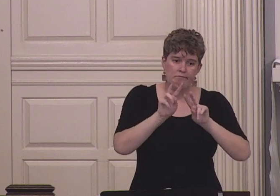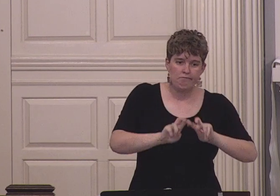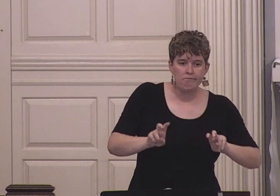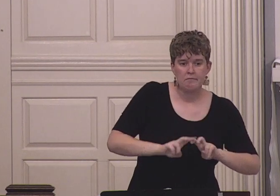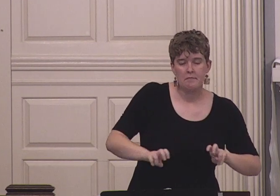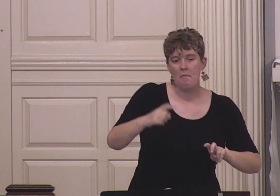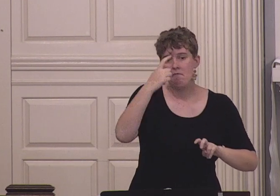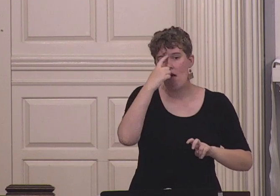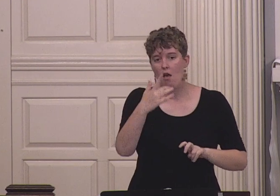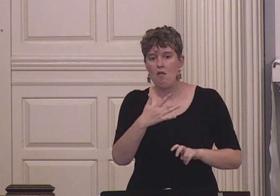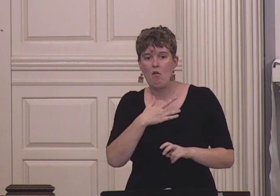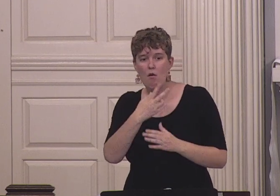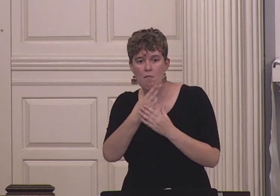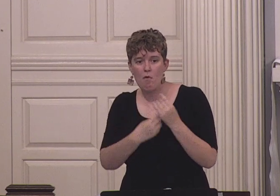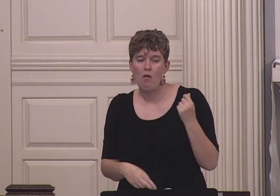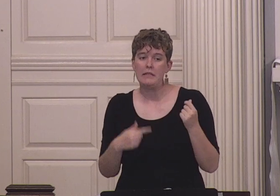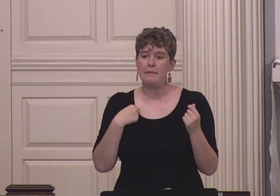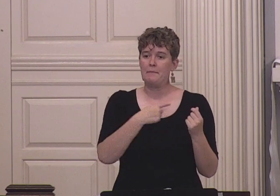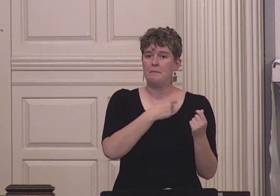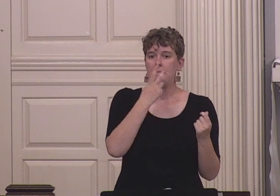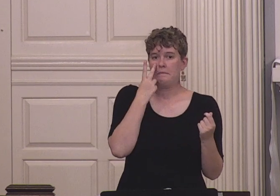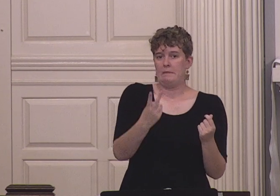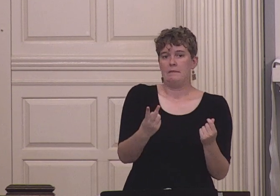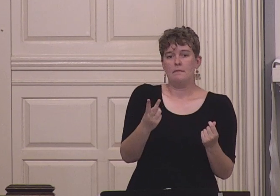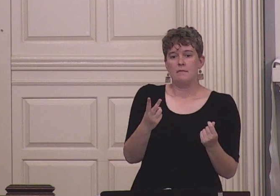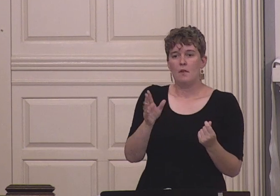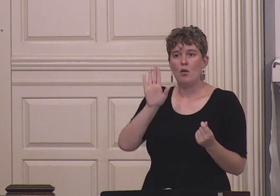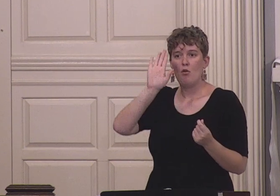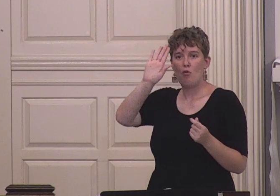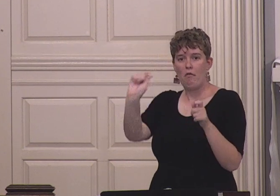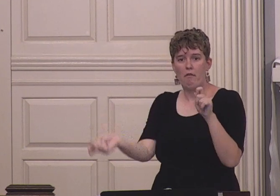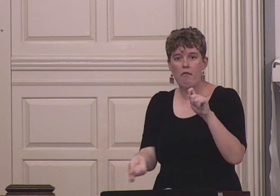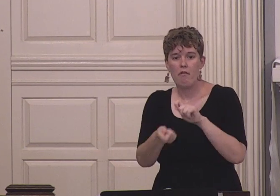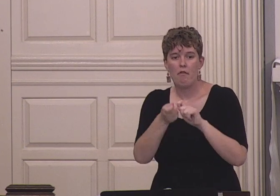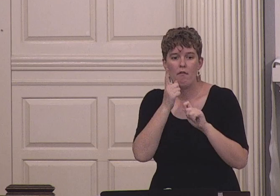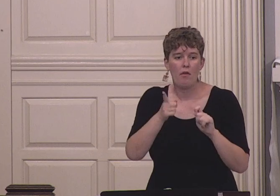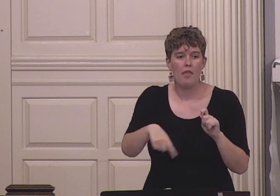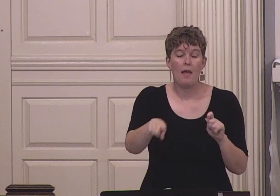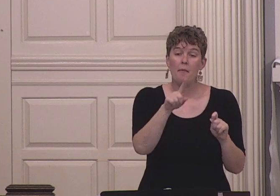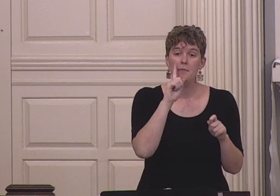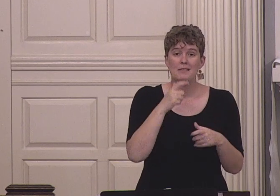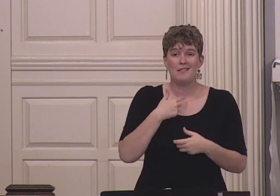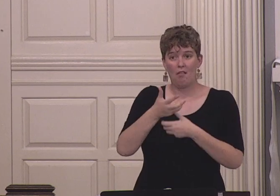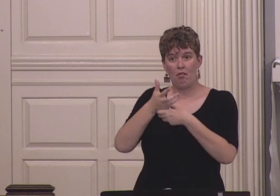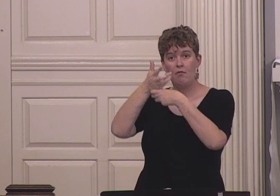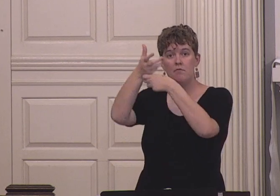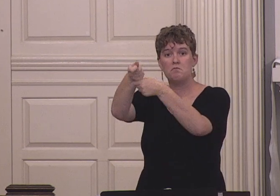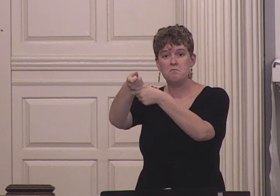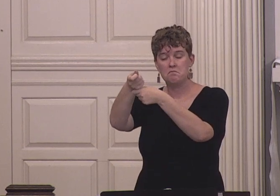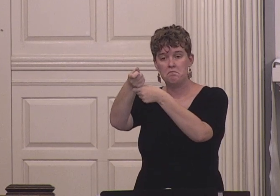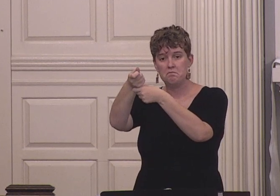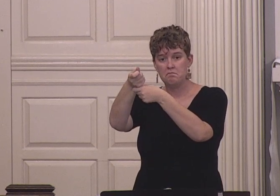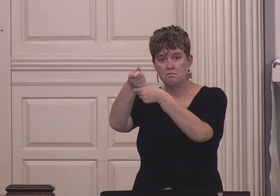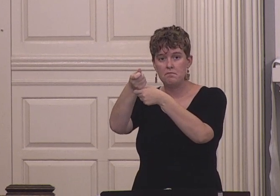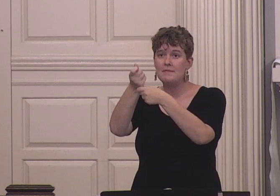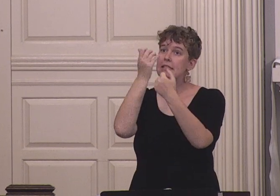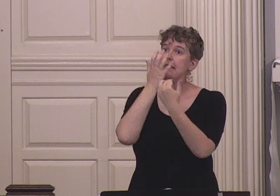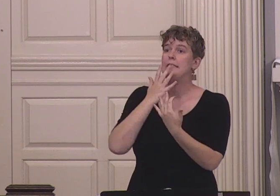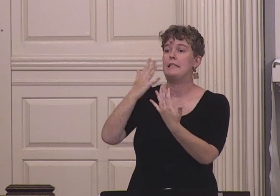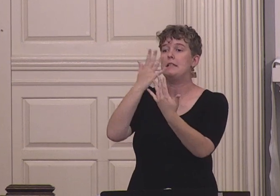me witness the vengeance you take on them. For to you I have entrusted my cause. Sing to the